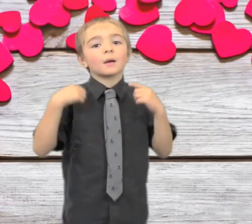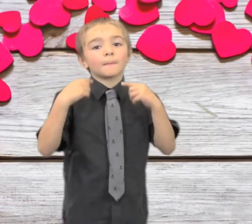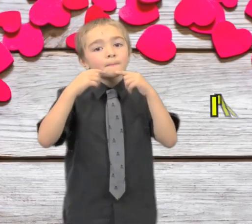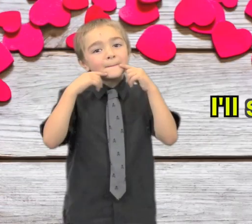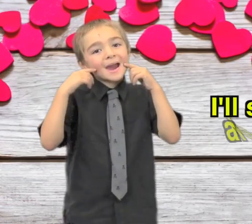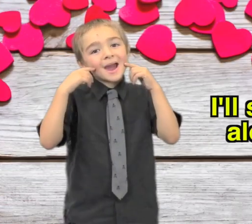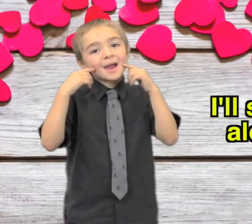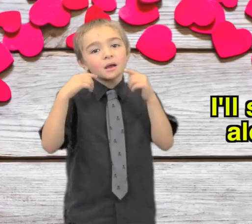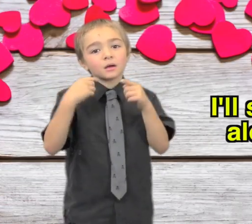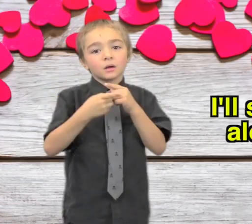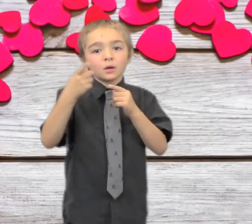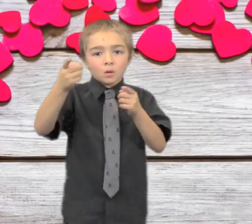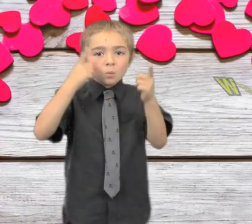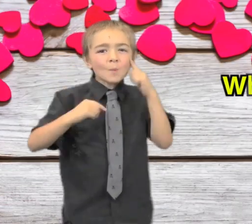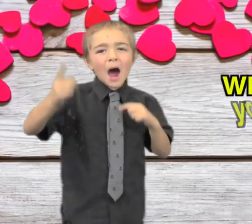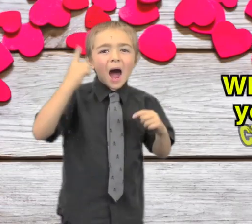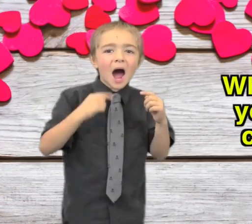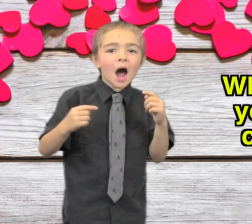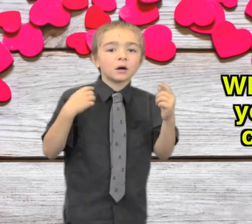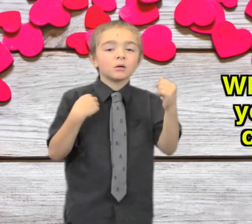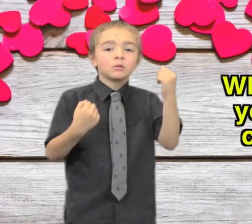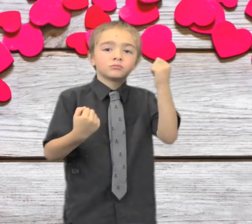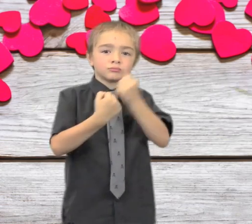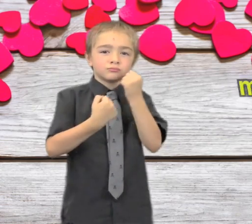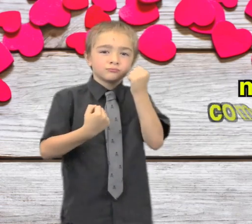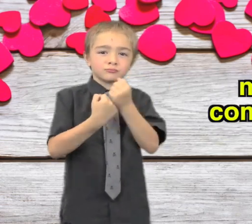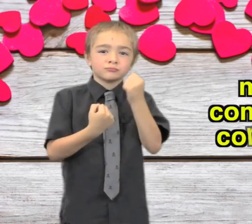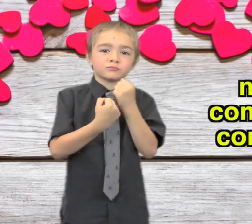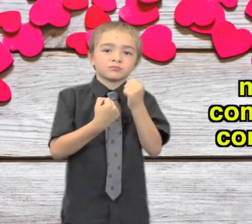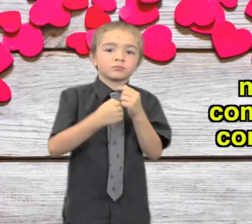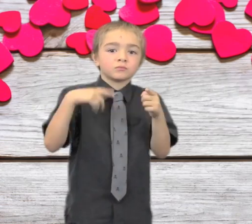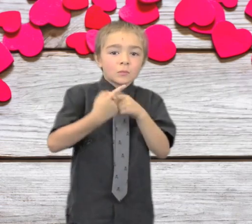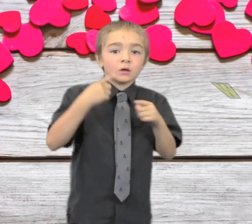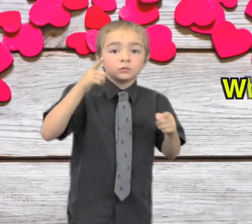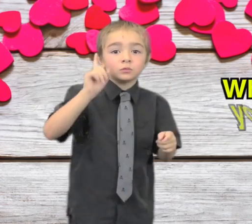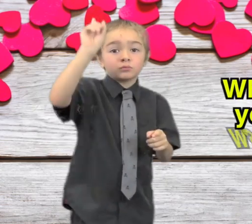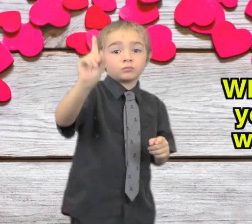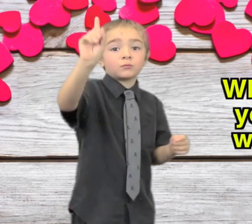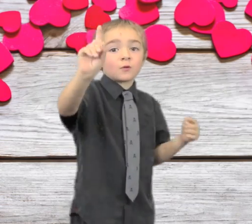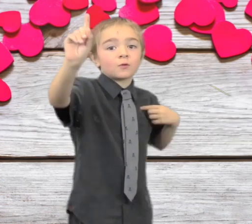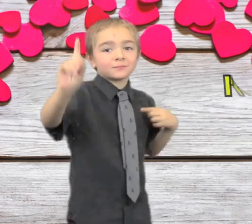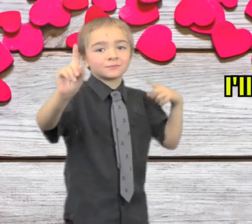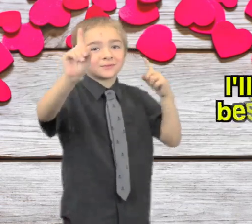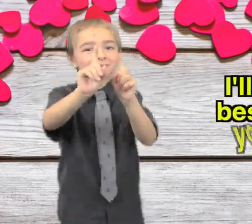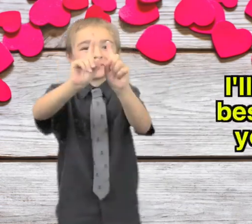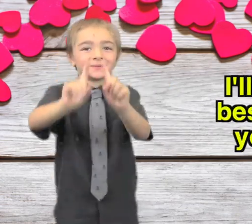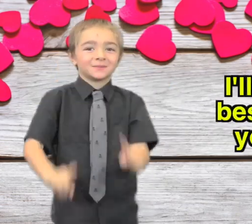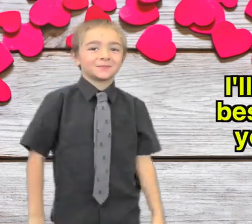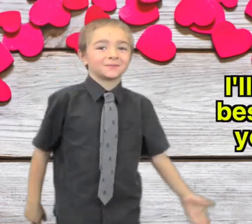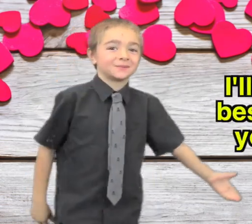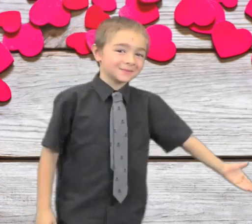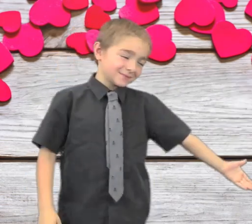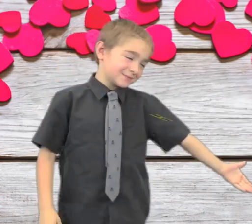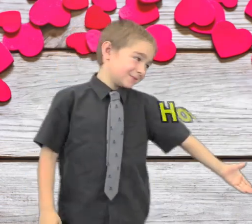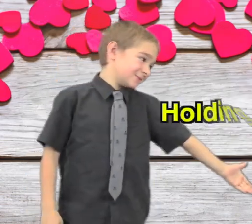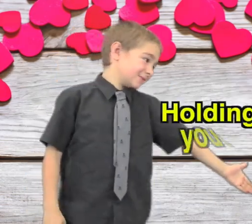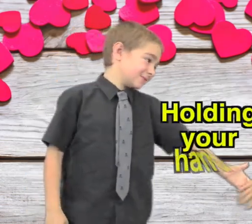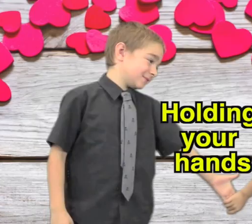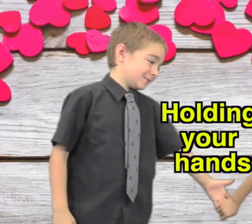I'll smile along. When you cry, my comfort comes. When you walk, I'll be beside you,